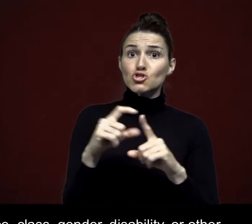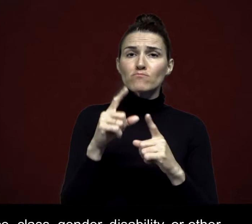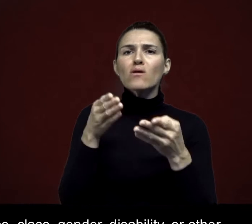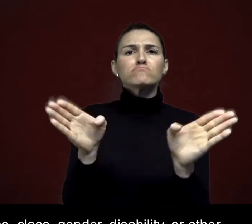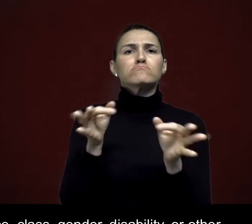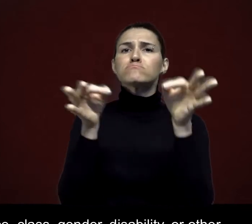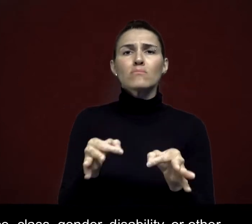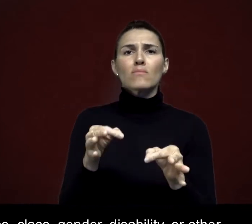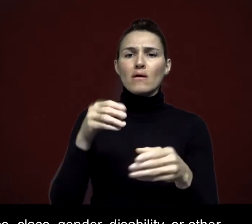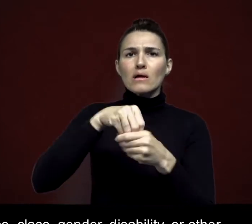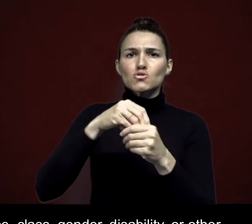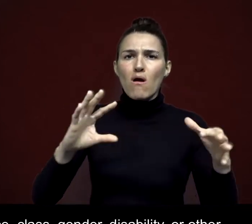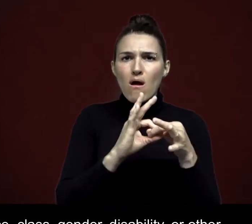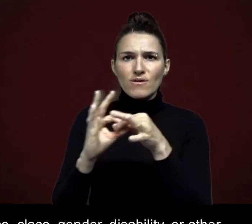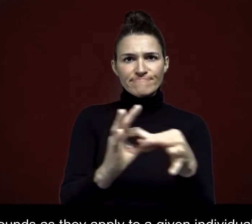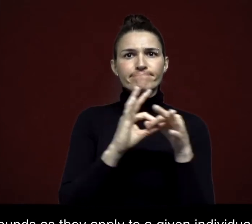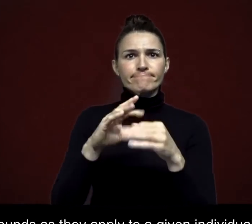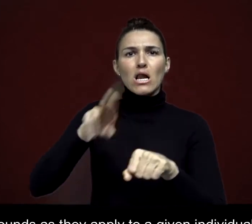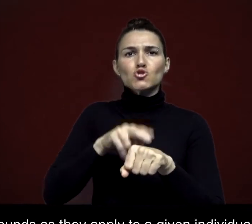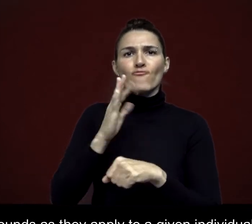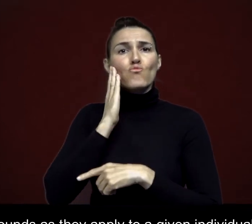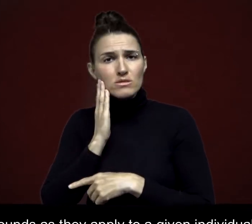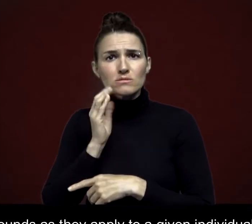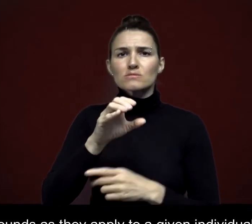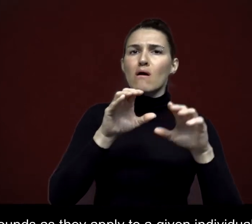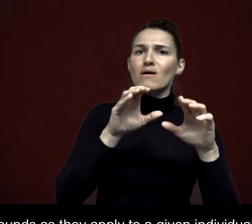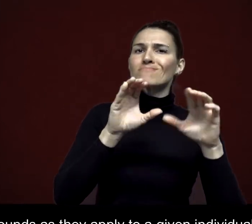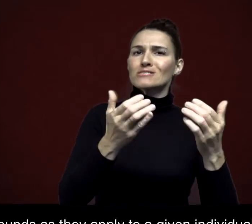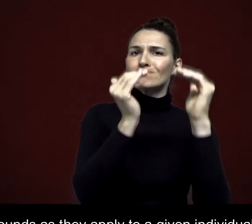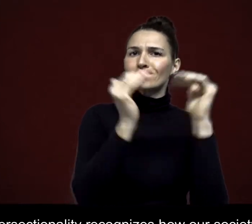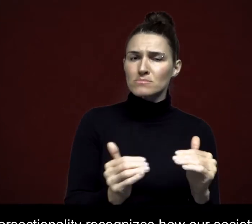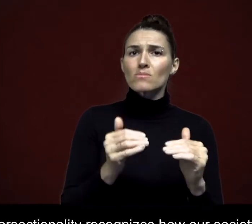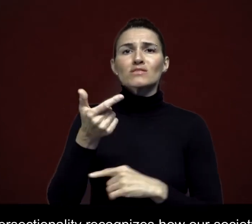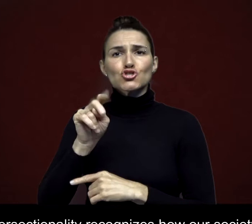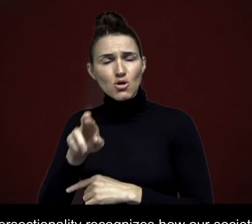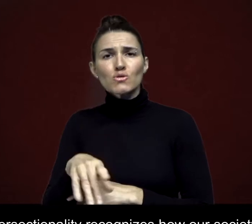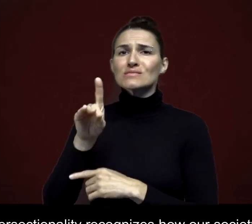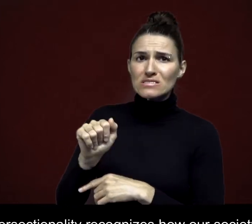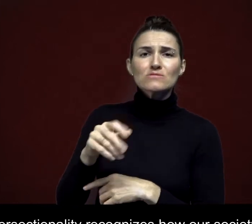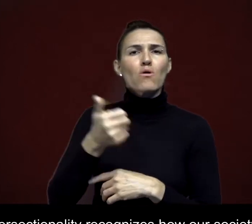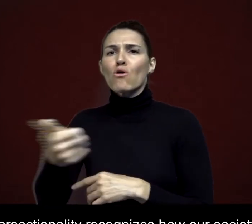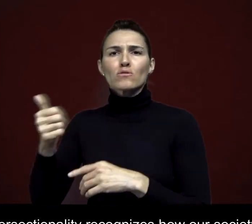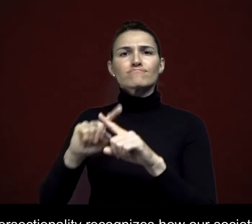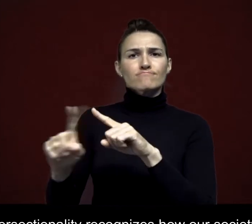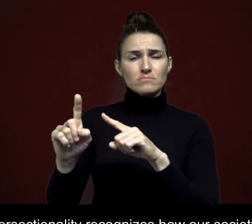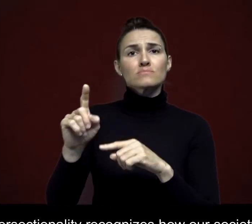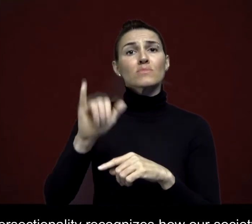class, gender, disability, or other protected grounds as they apply to a given individual or group. Intersectionality recognizes how our